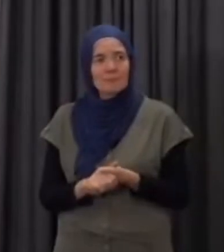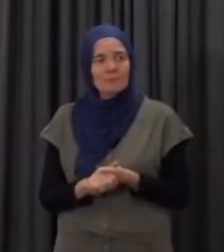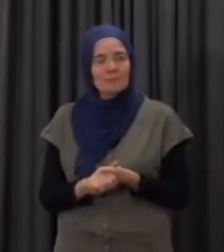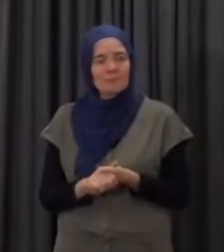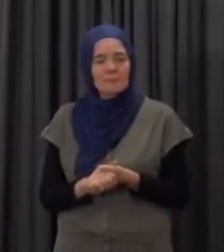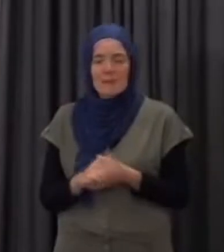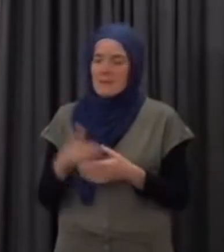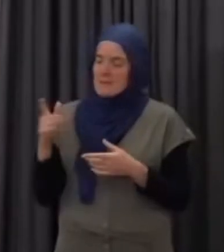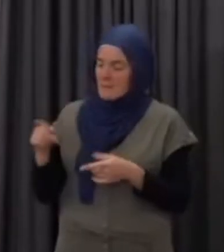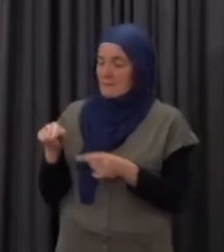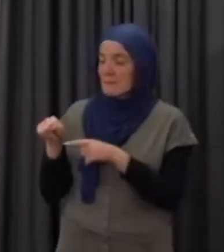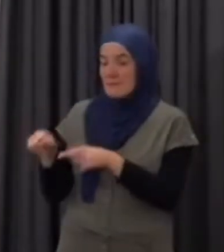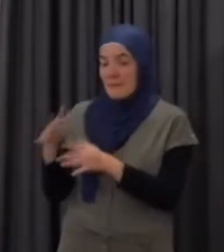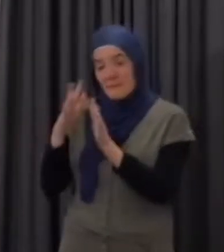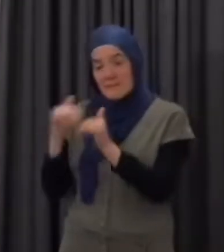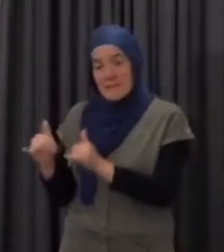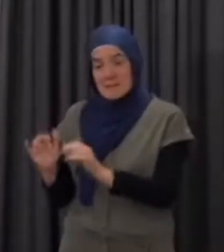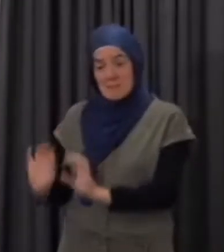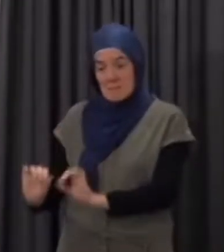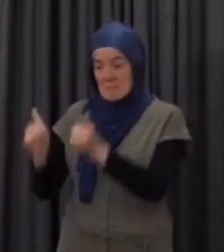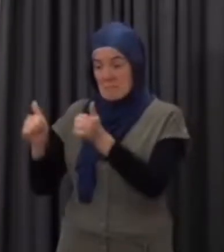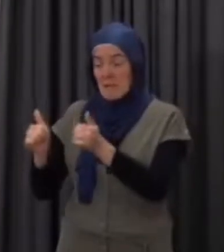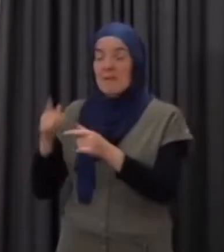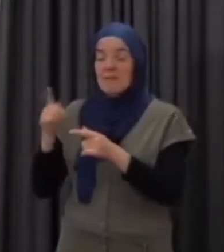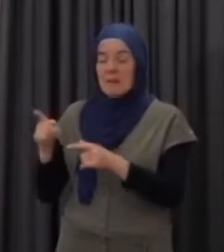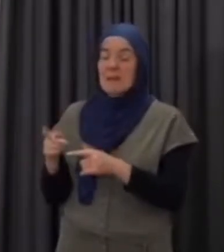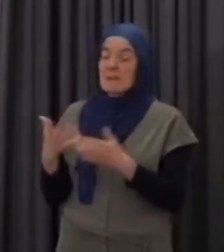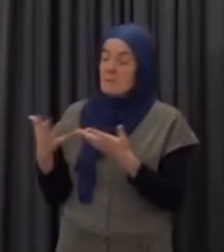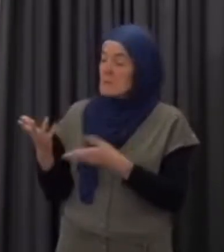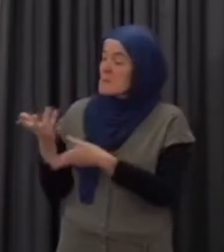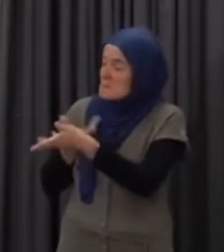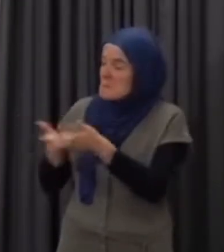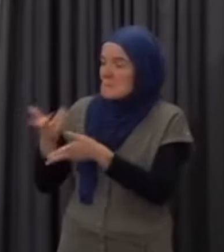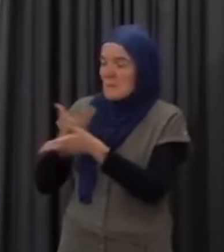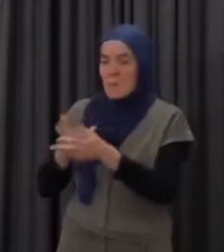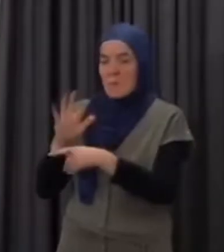we need, and hopefully we can take advantage of a UK deal in place for that if it comes through.